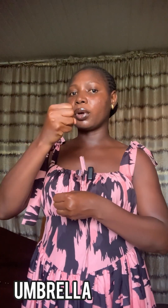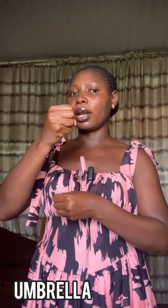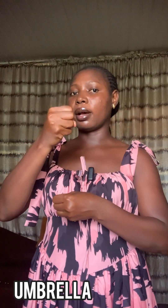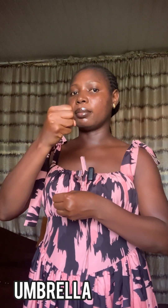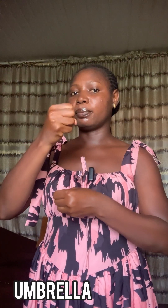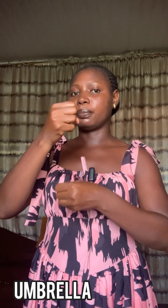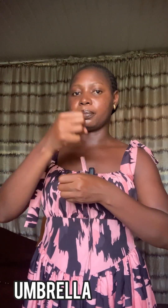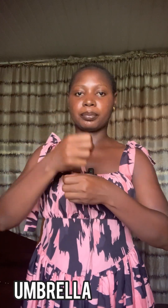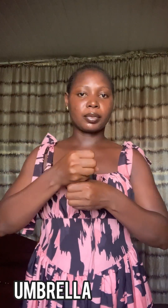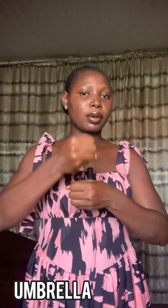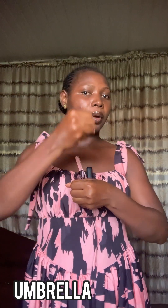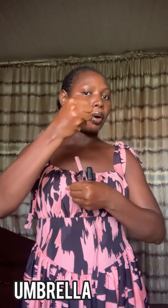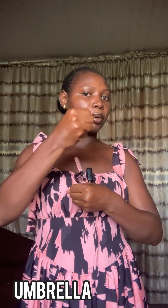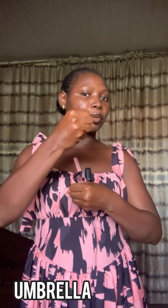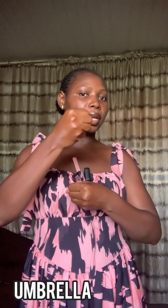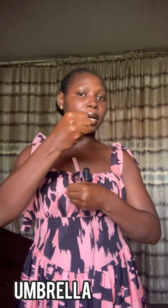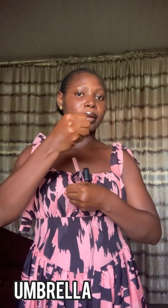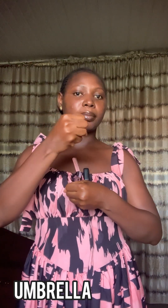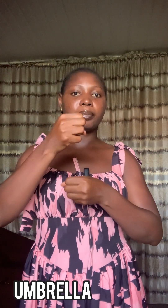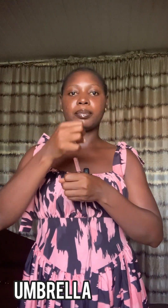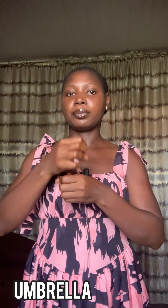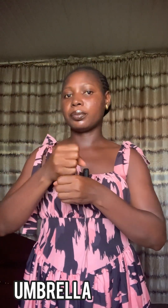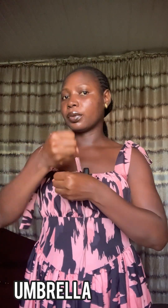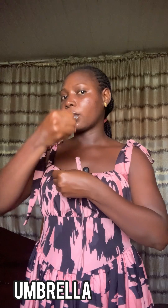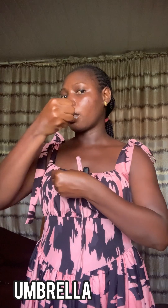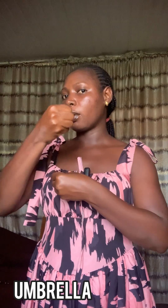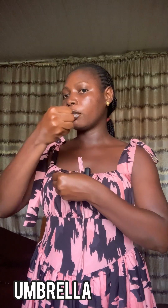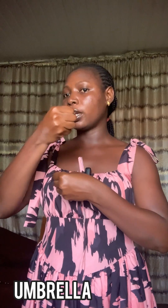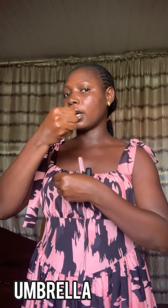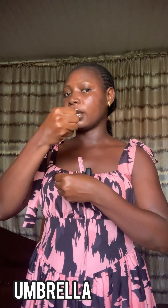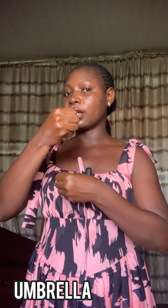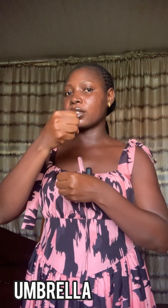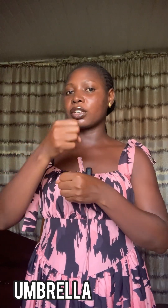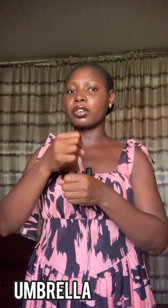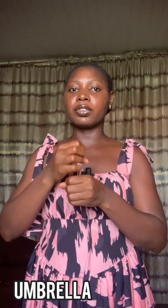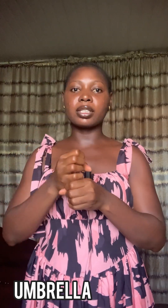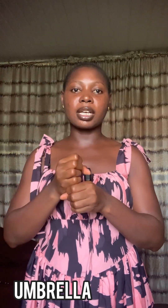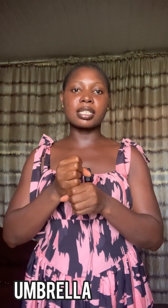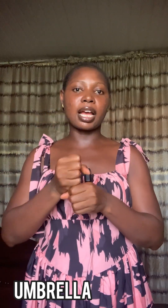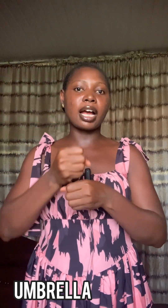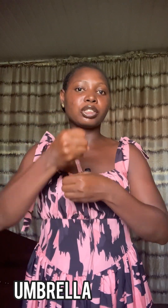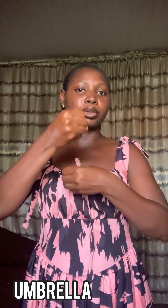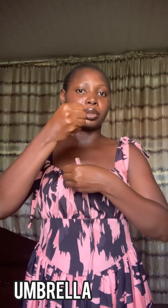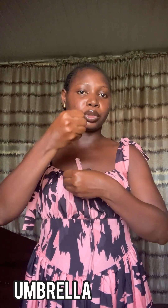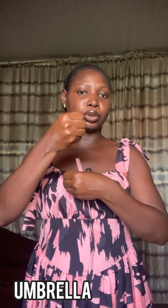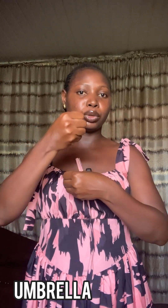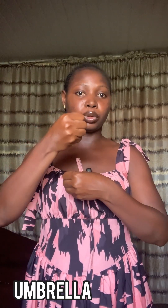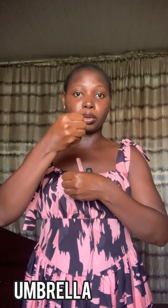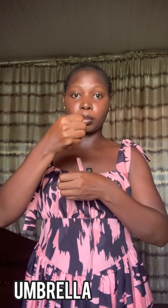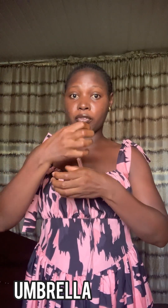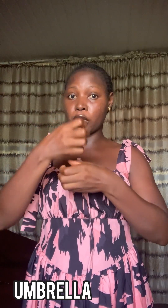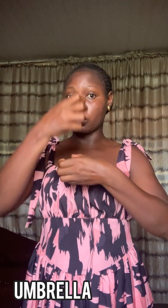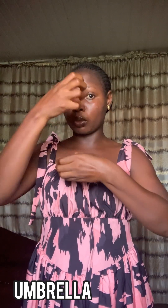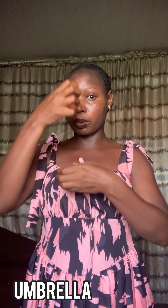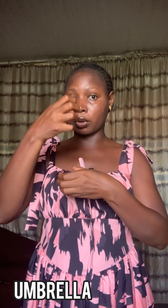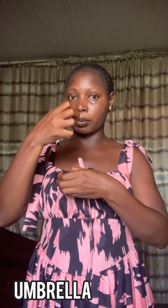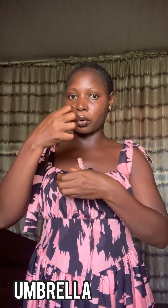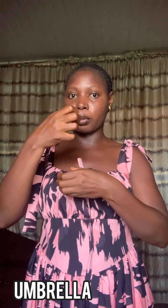Umbrella, umbrella, umbrella. Now think of this as the action you do before you open up your